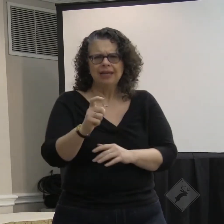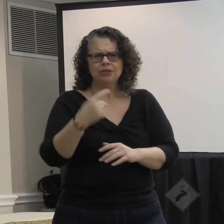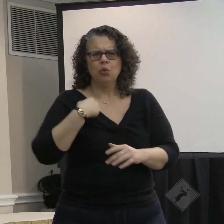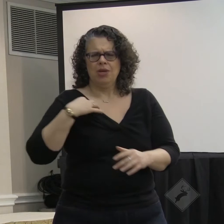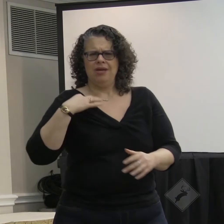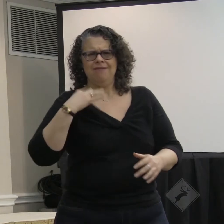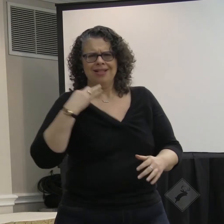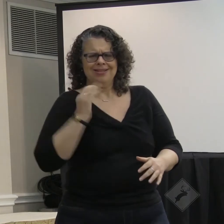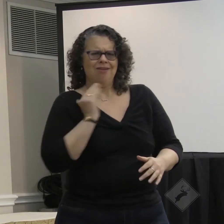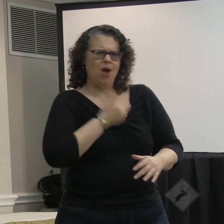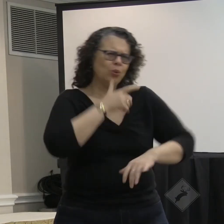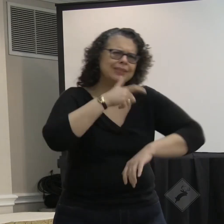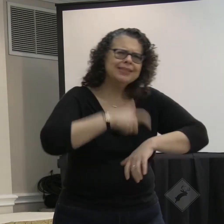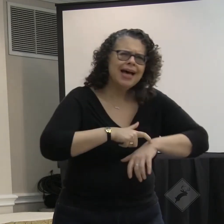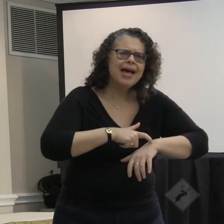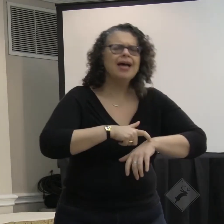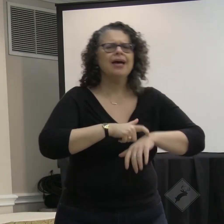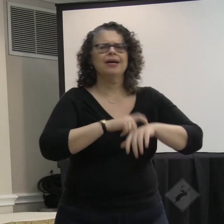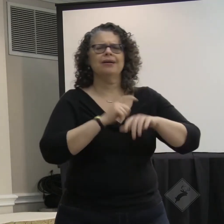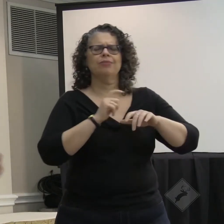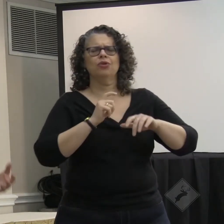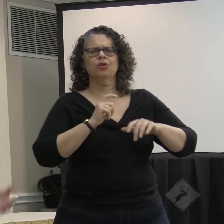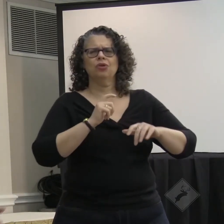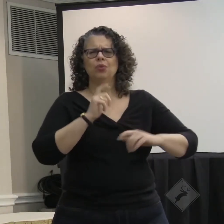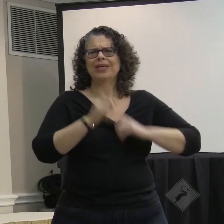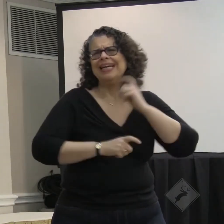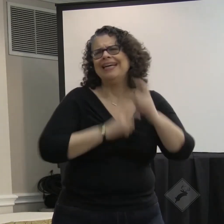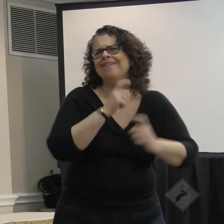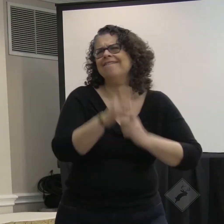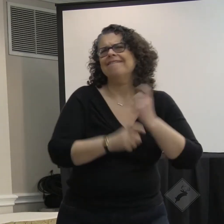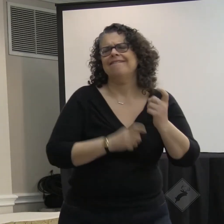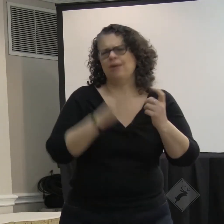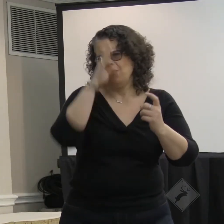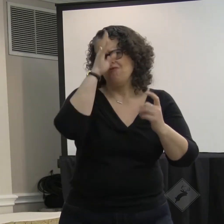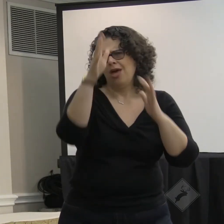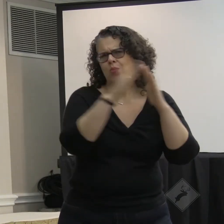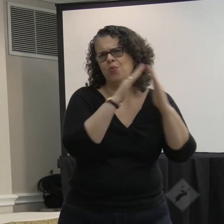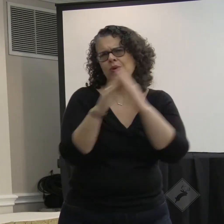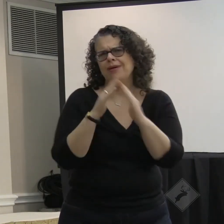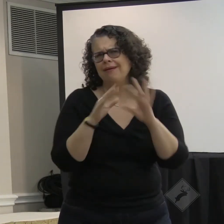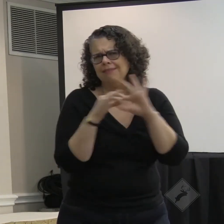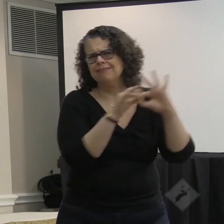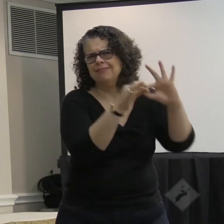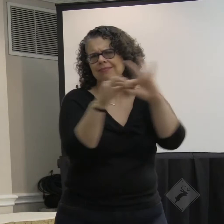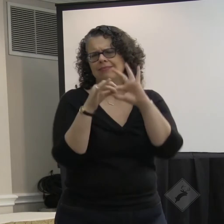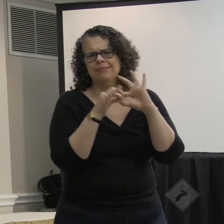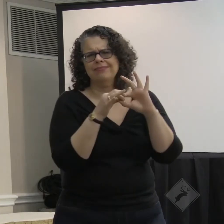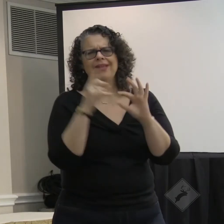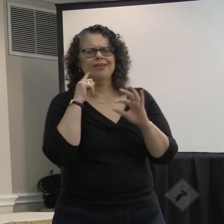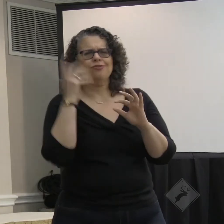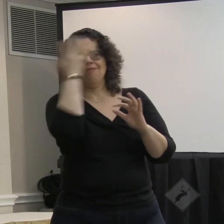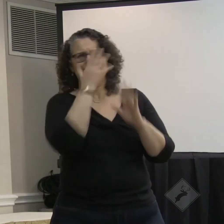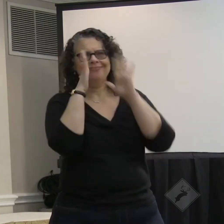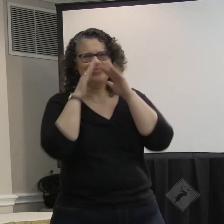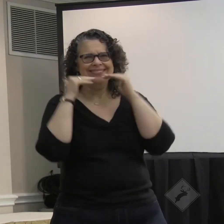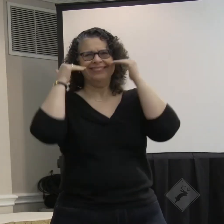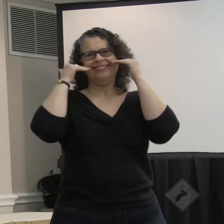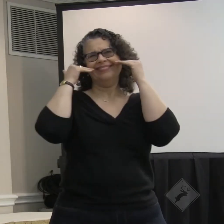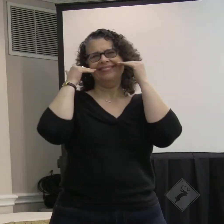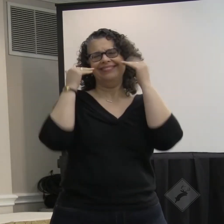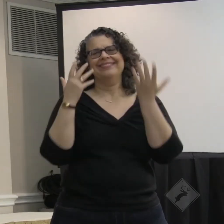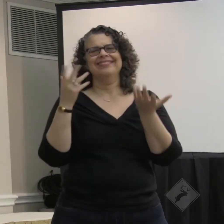volunteering our time. We're giving of ourselves, and we've created a community. And they saw my happy face, and they